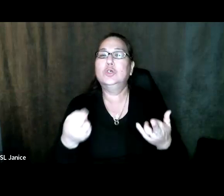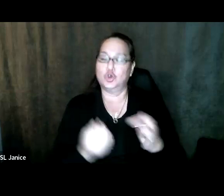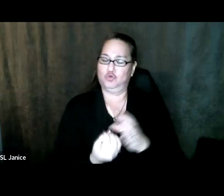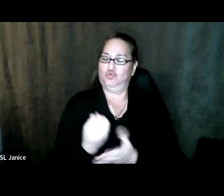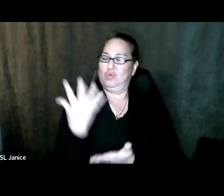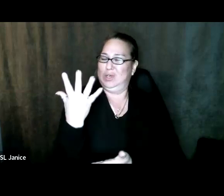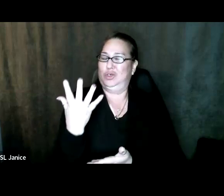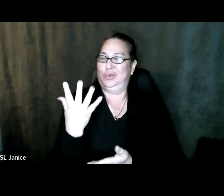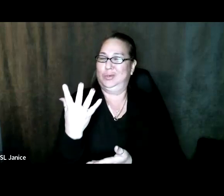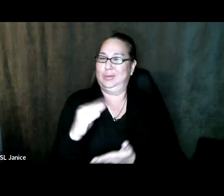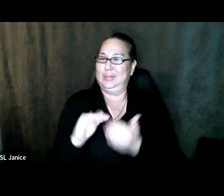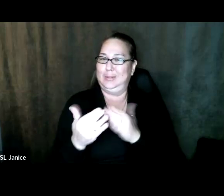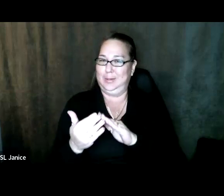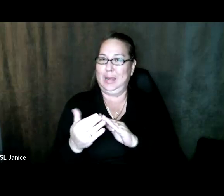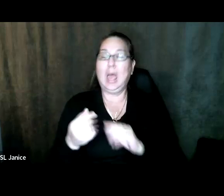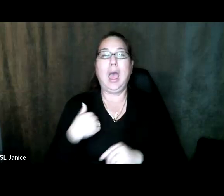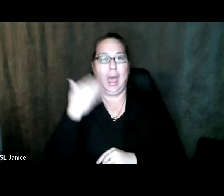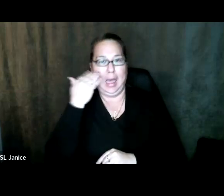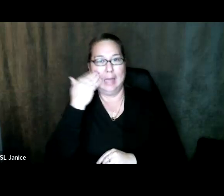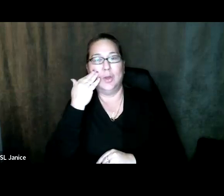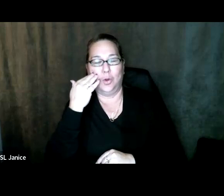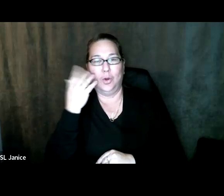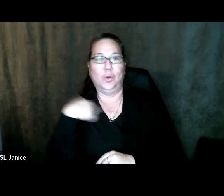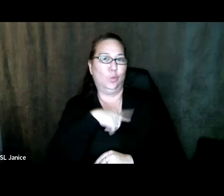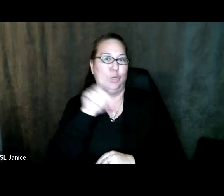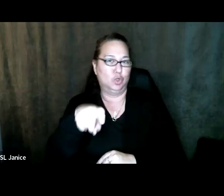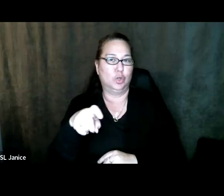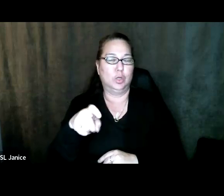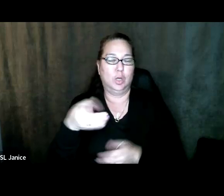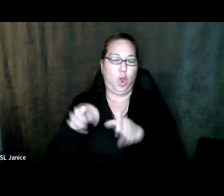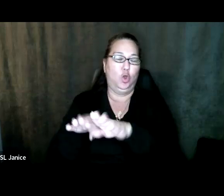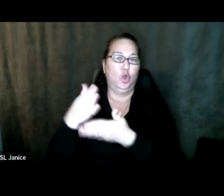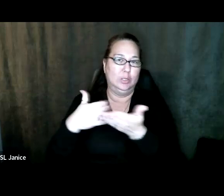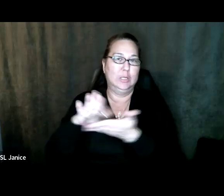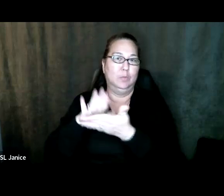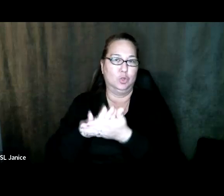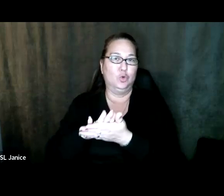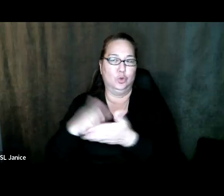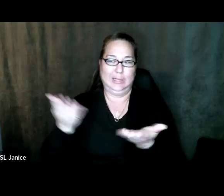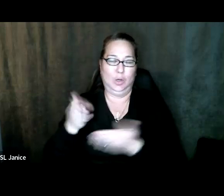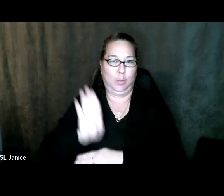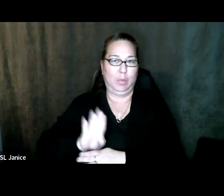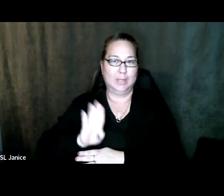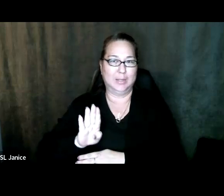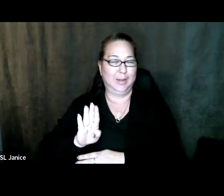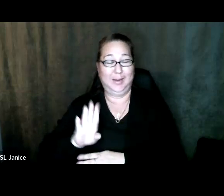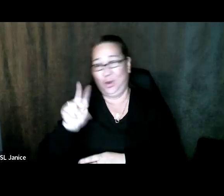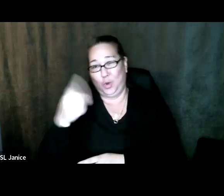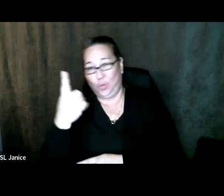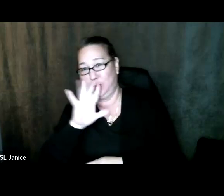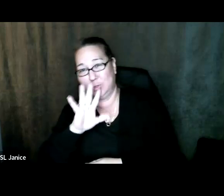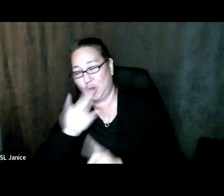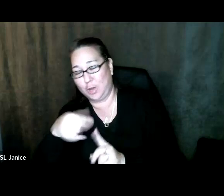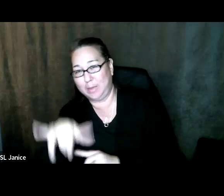I think we have to close some schools in Boston. I know nobody wants to talk about that, but we should have full